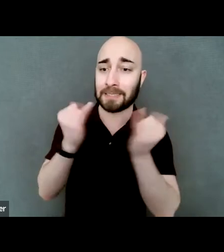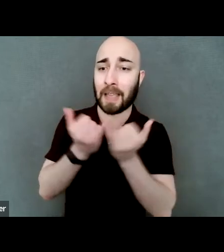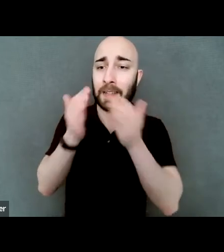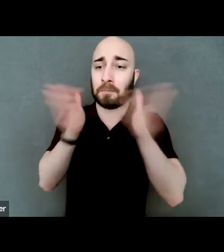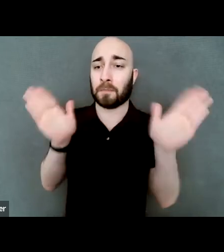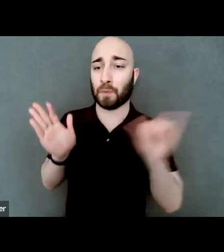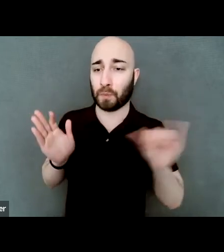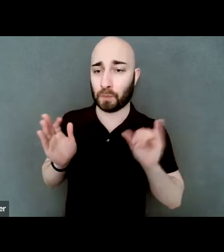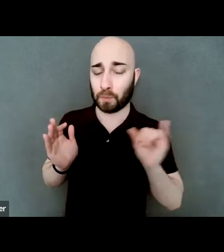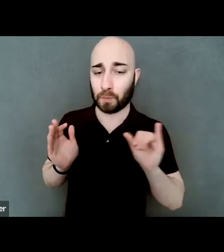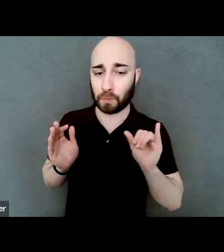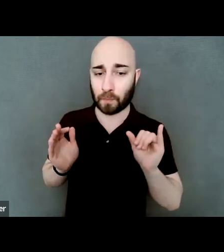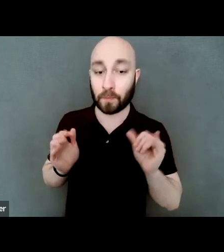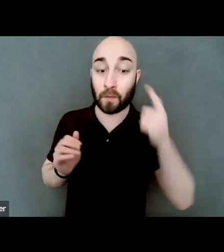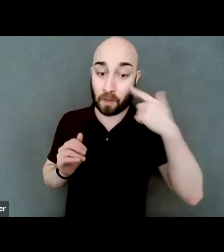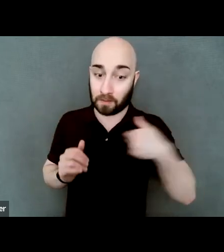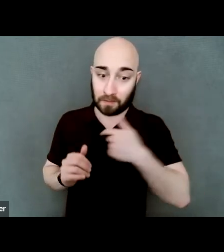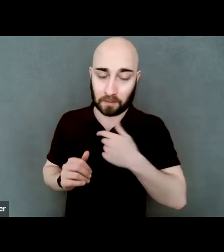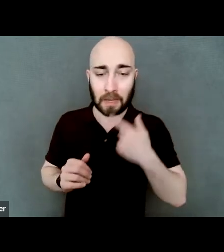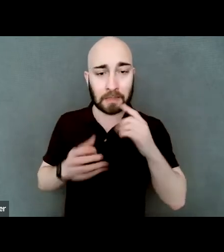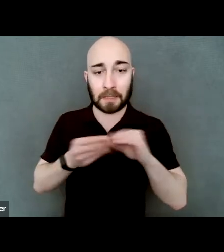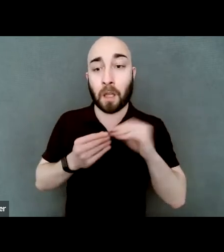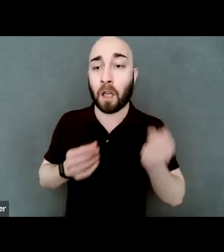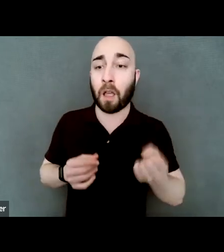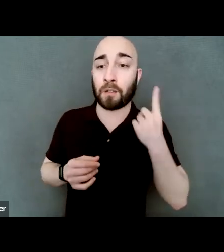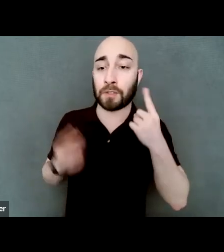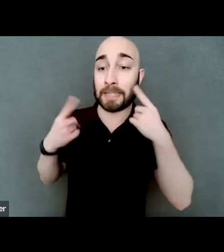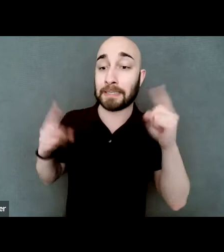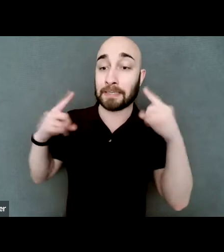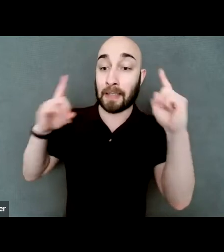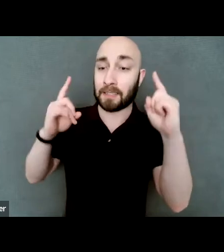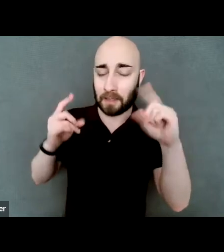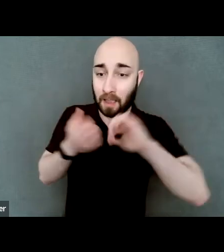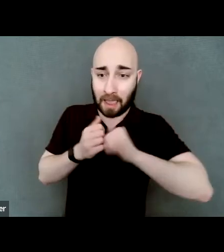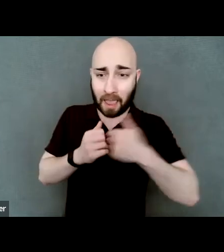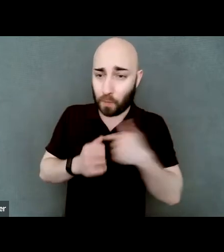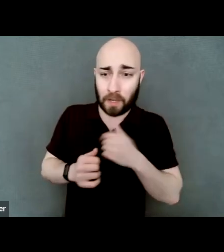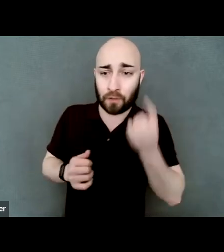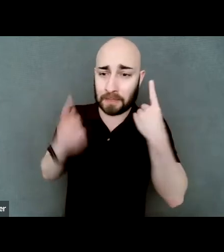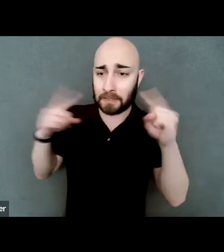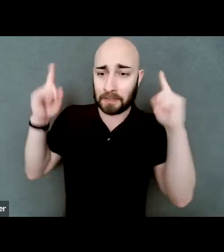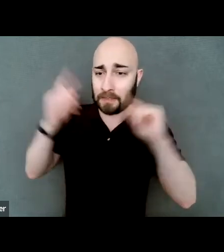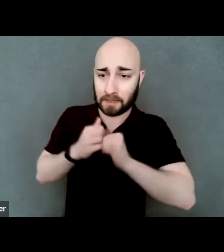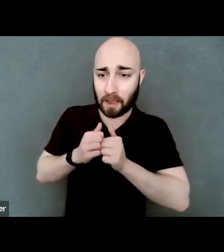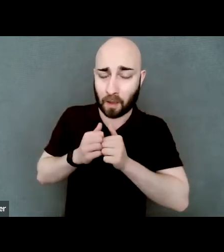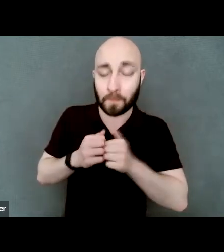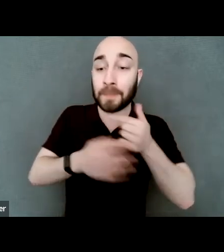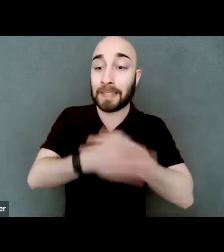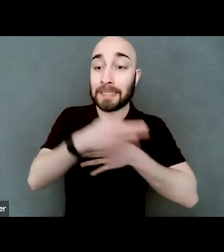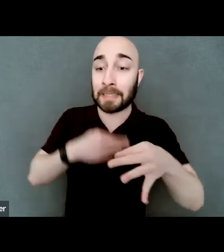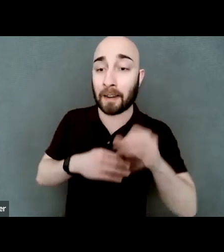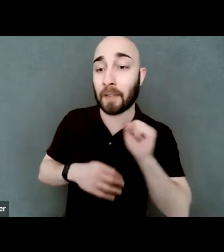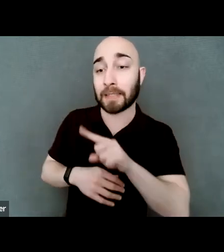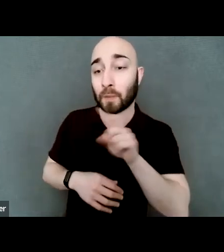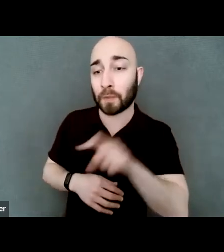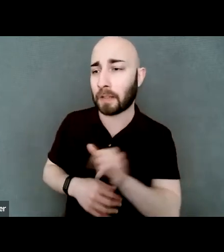say for us, it's about us understanding success, one of the ways we go about doing that is instead of asking questions